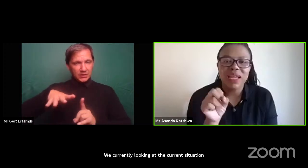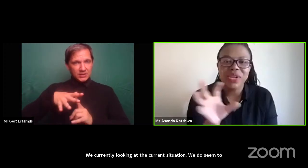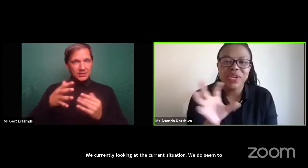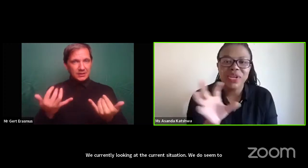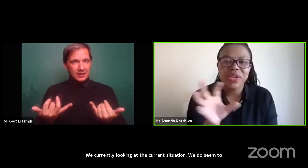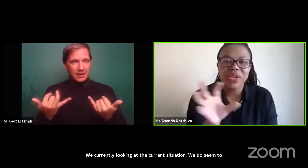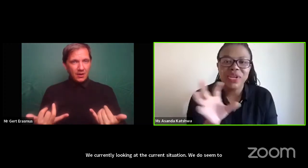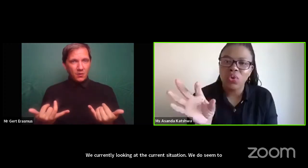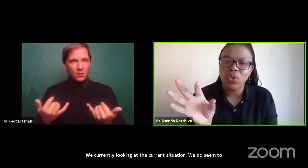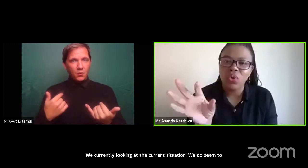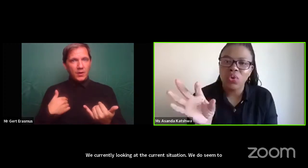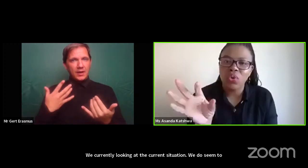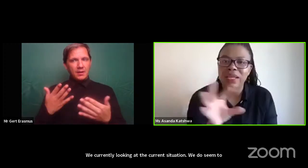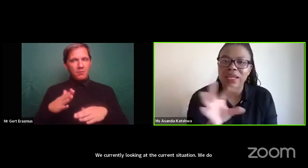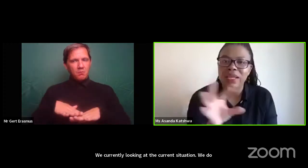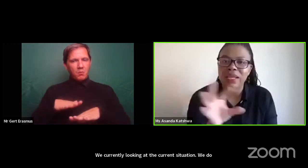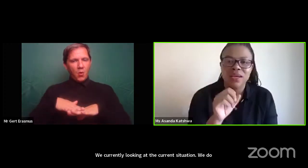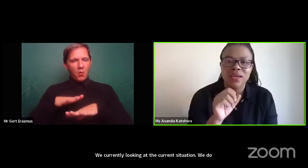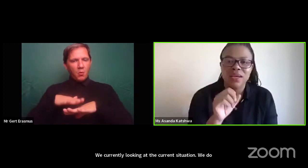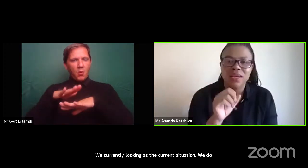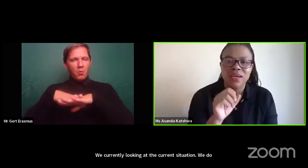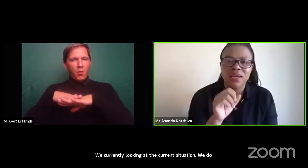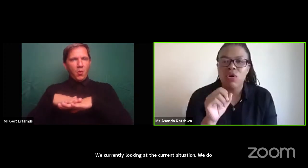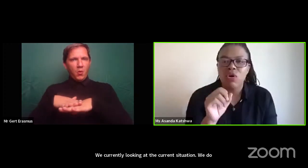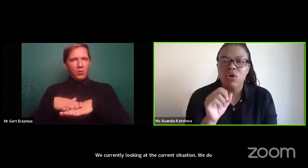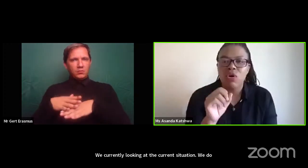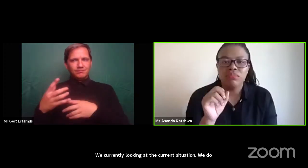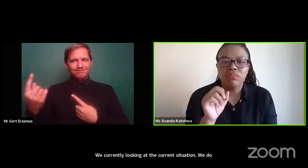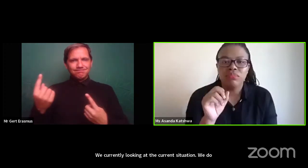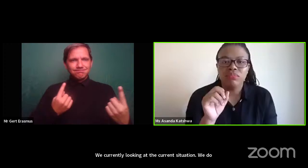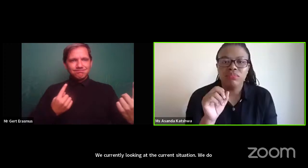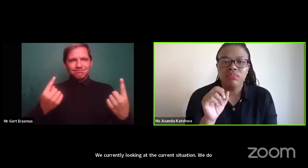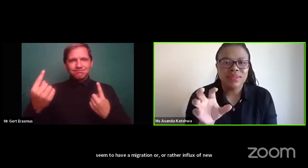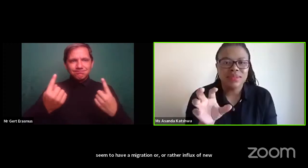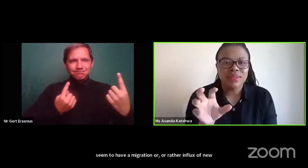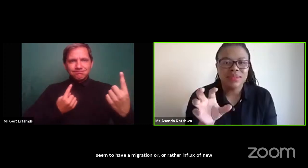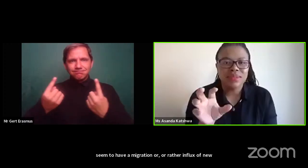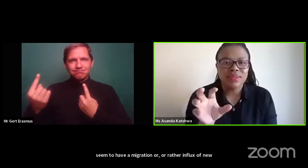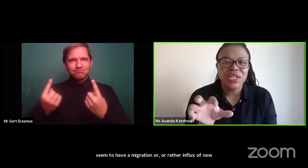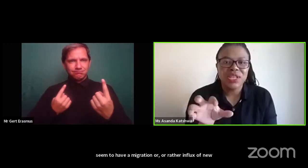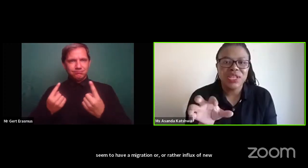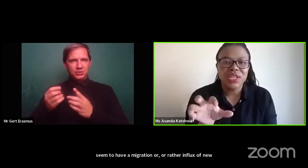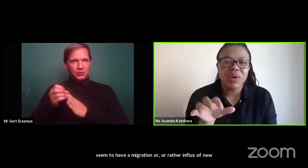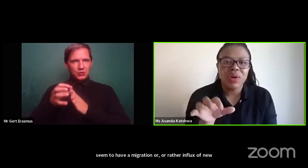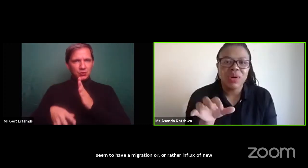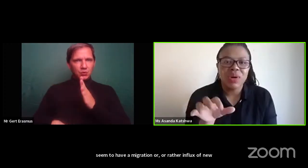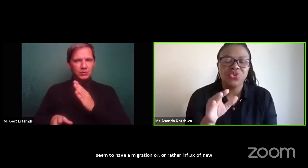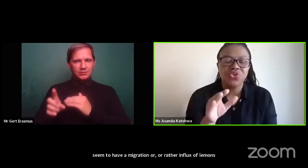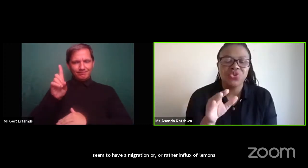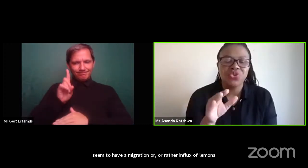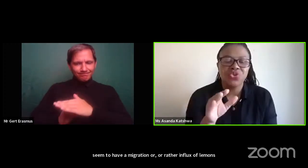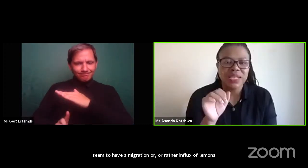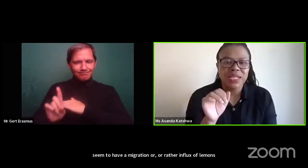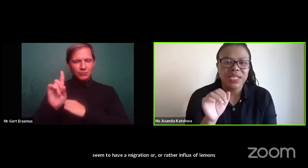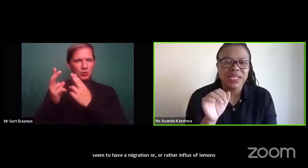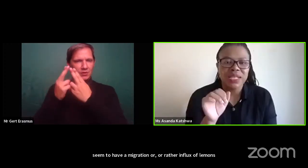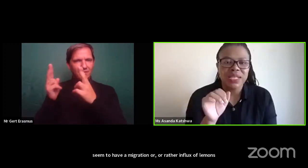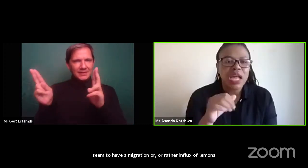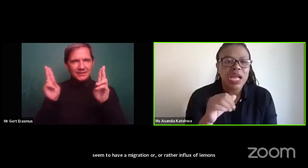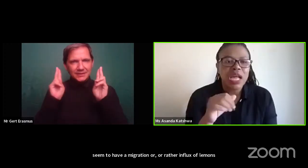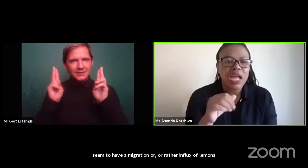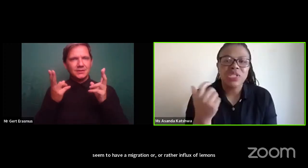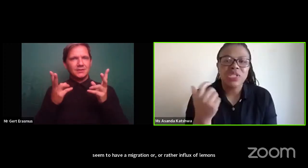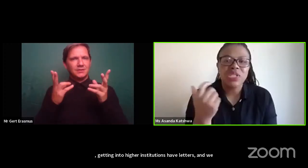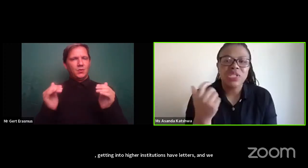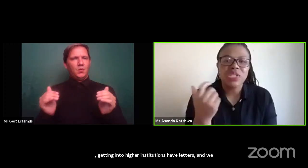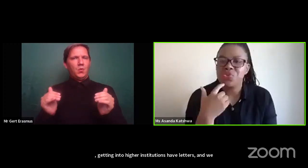a migration or rather influx of learners getting into higher institutions of learners.